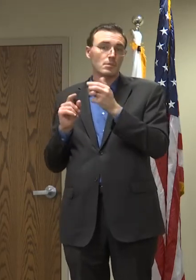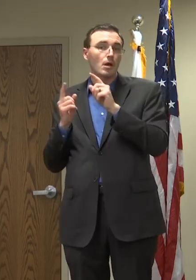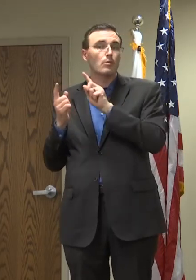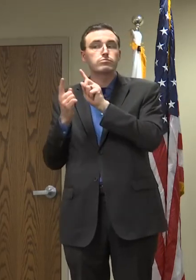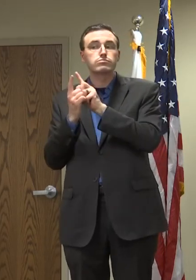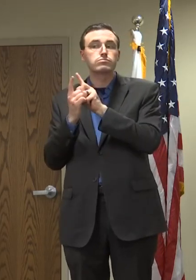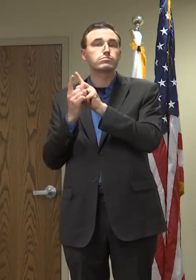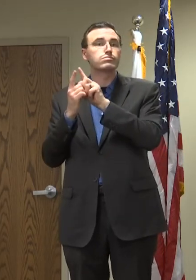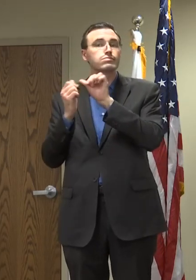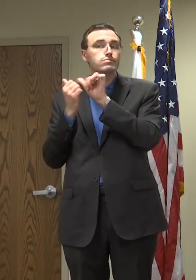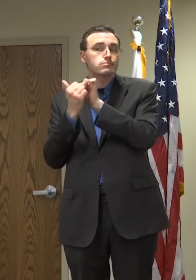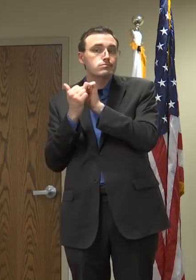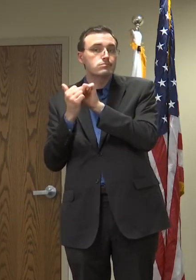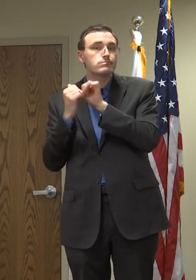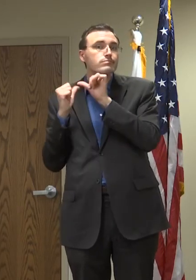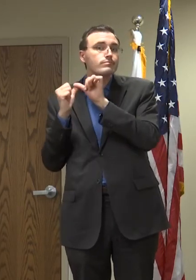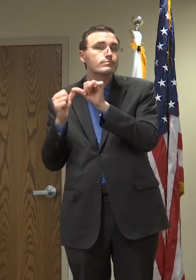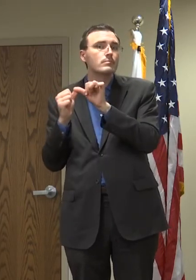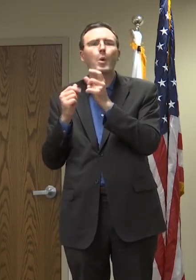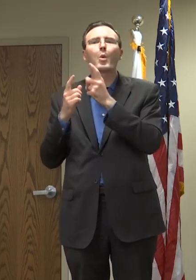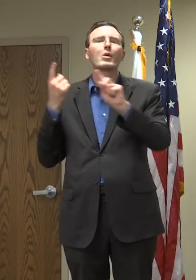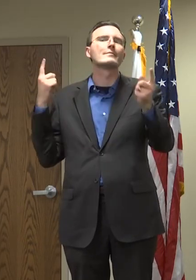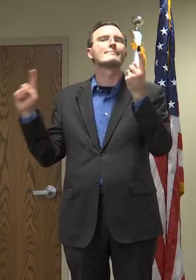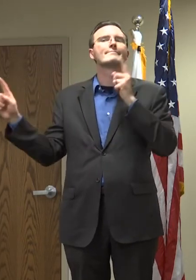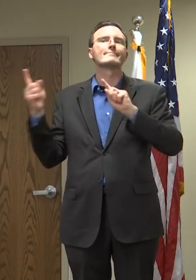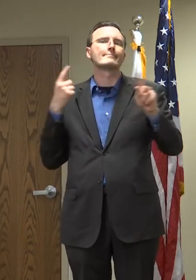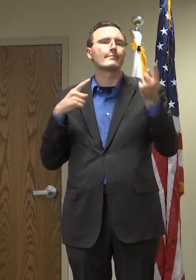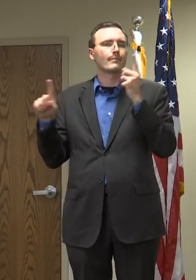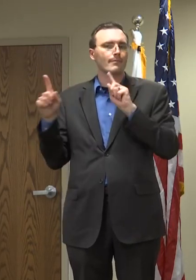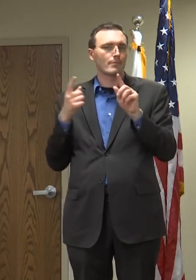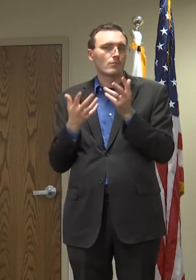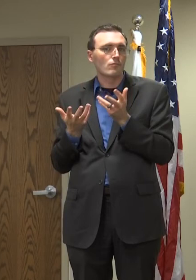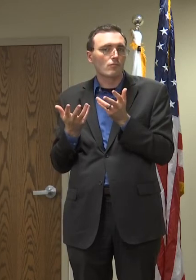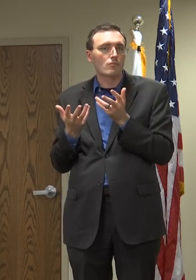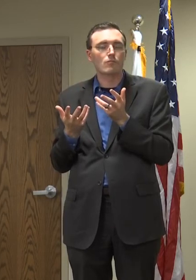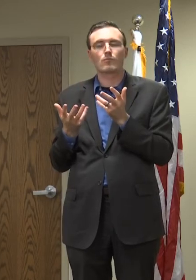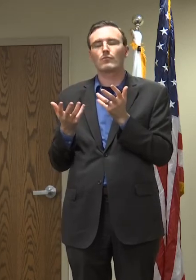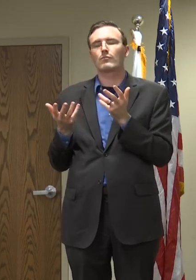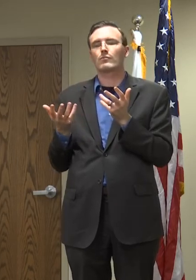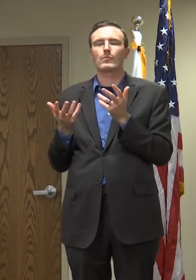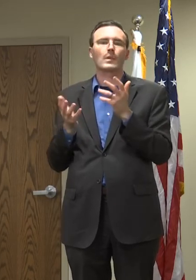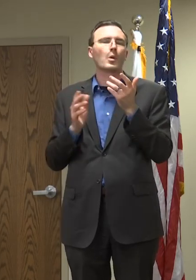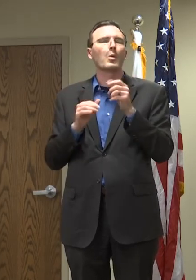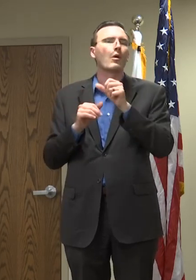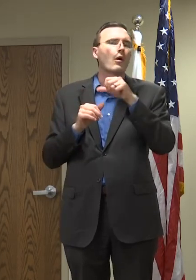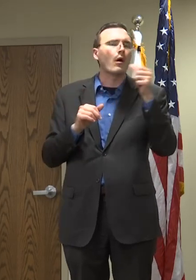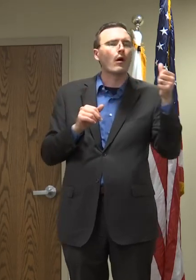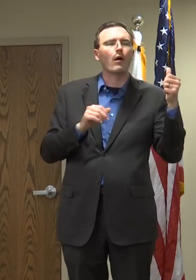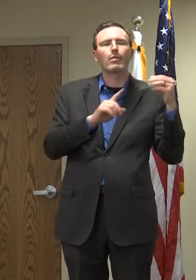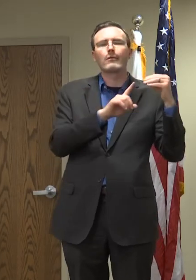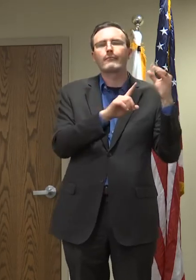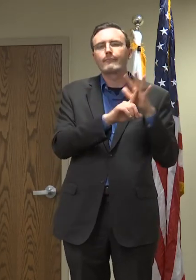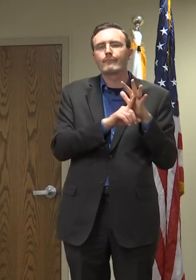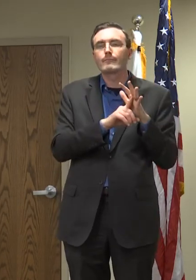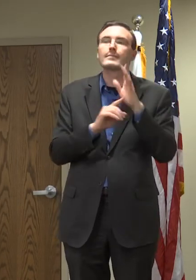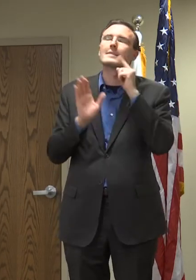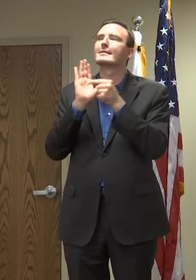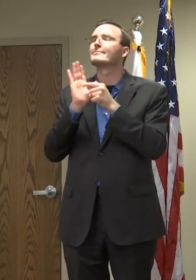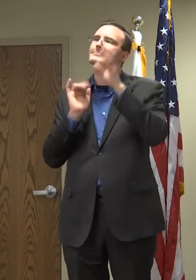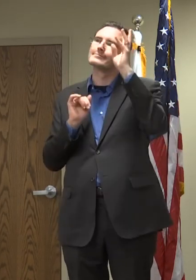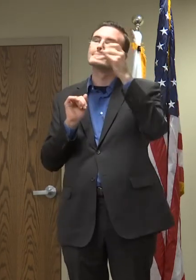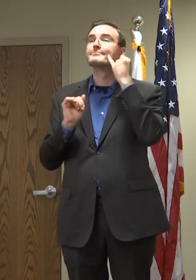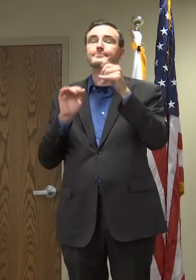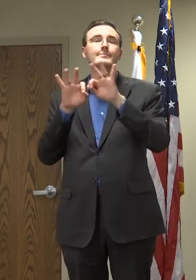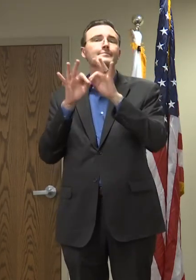infected, when, are there other sources, many times a family business, household members work together in the family